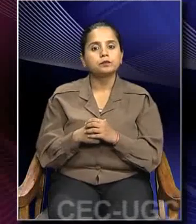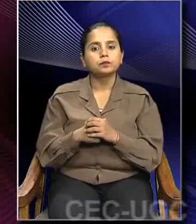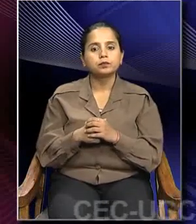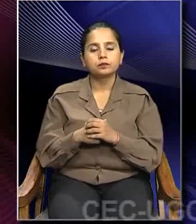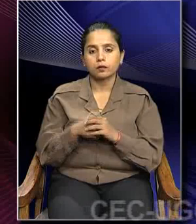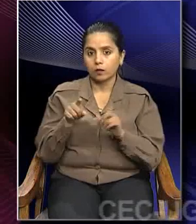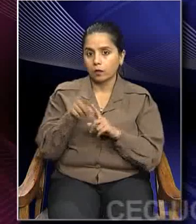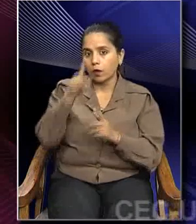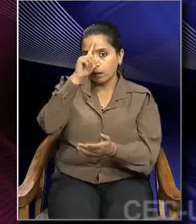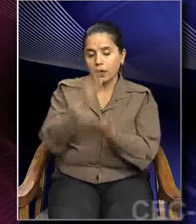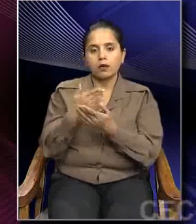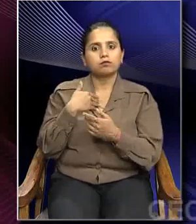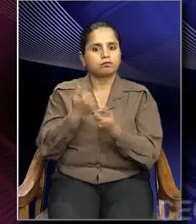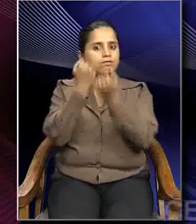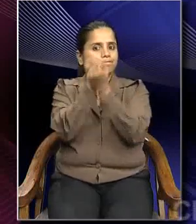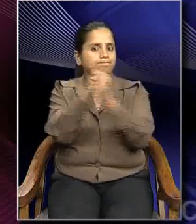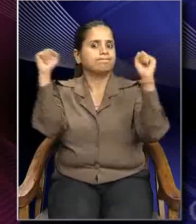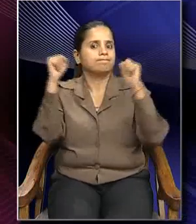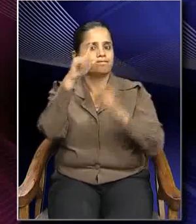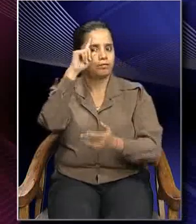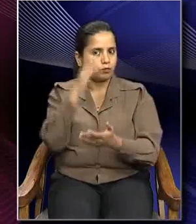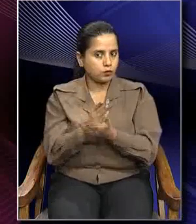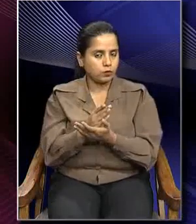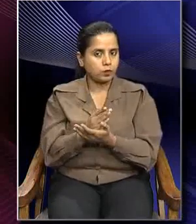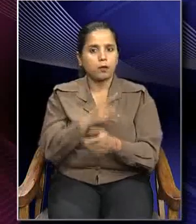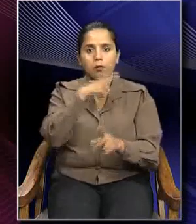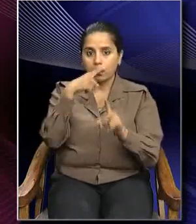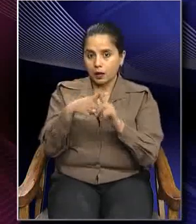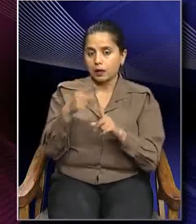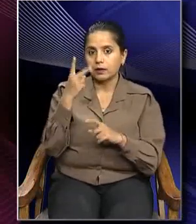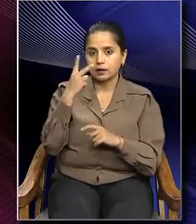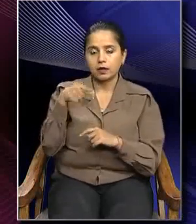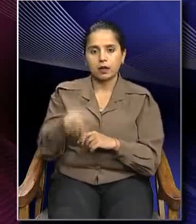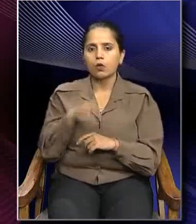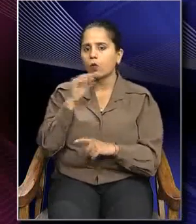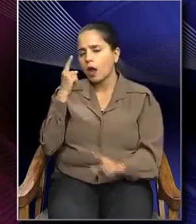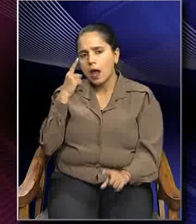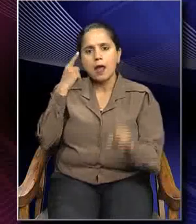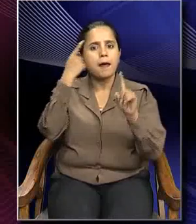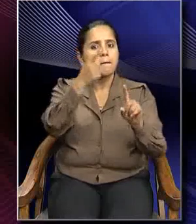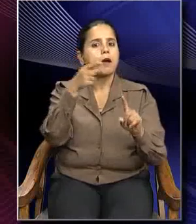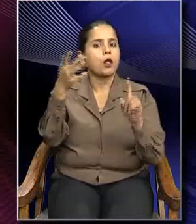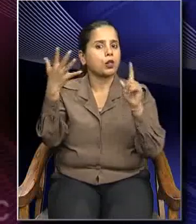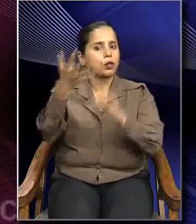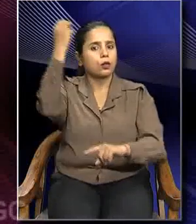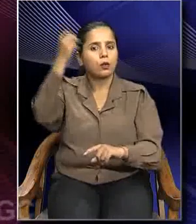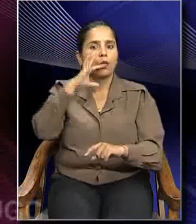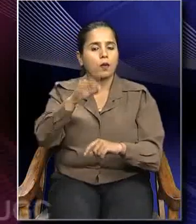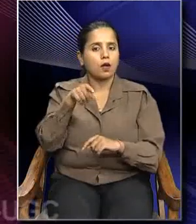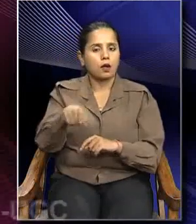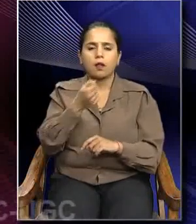They also believe in liberation and in the ultimate authority of the